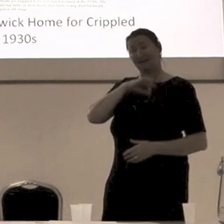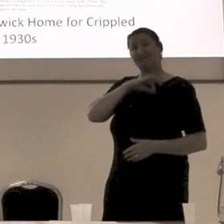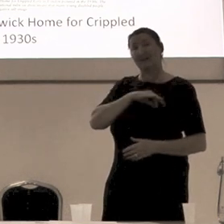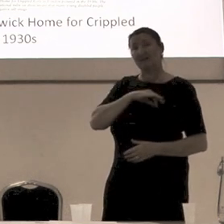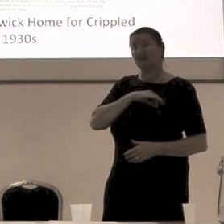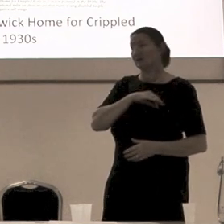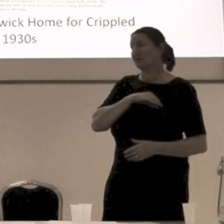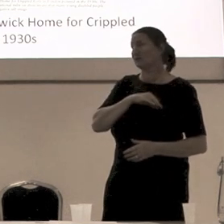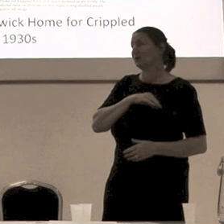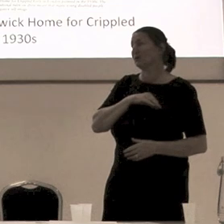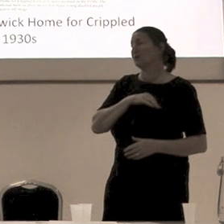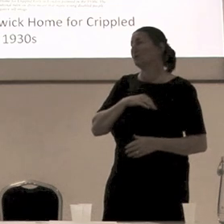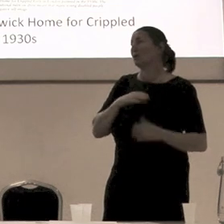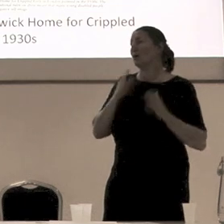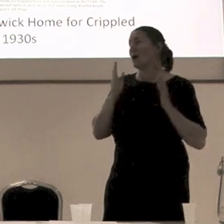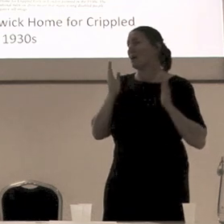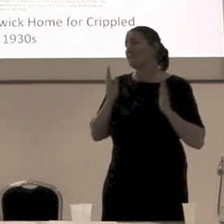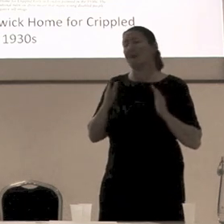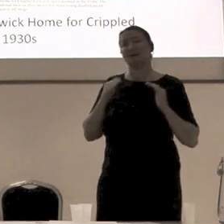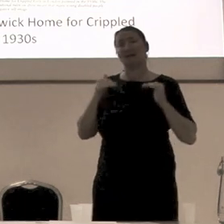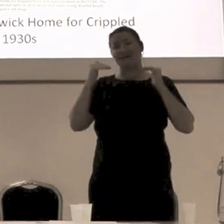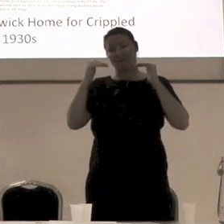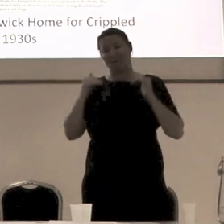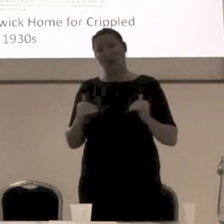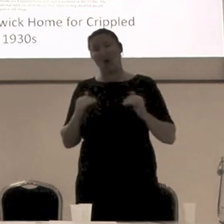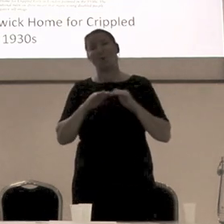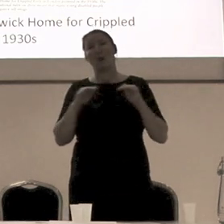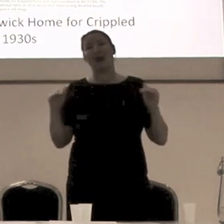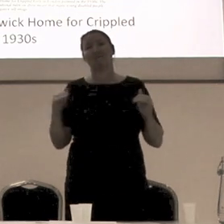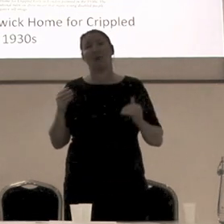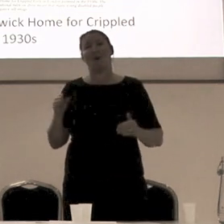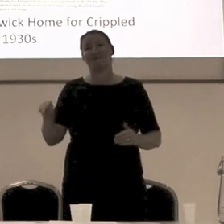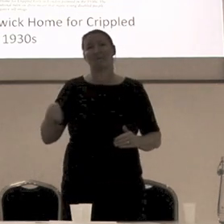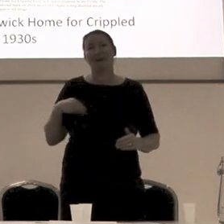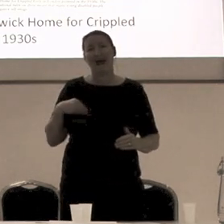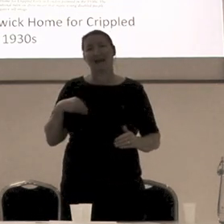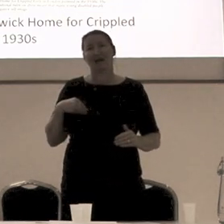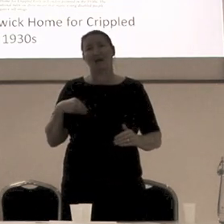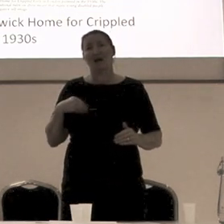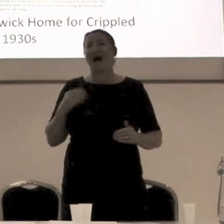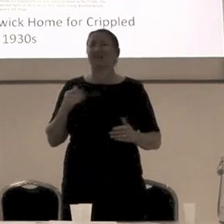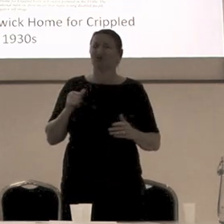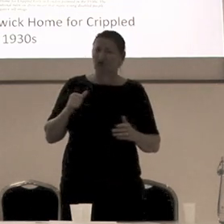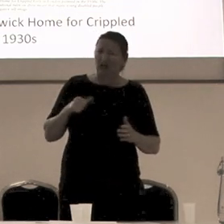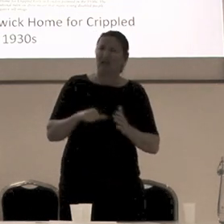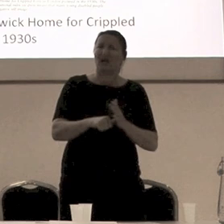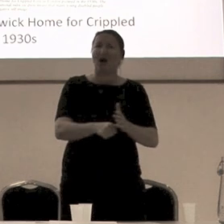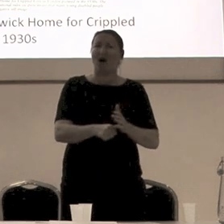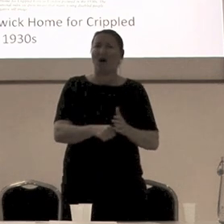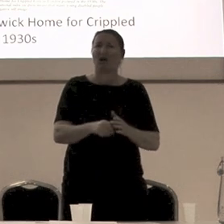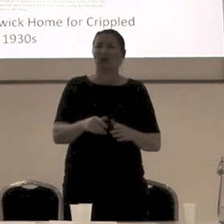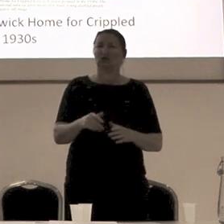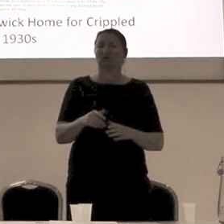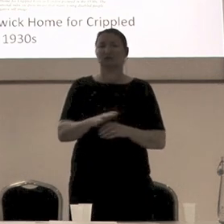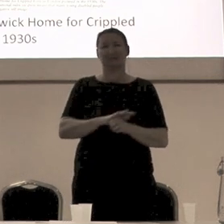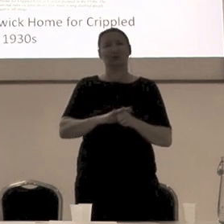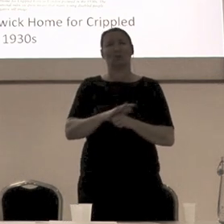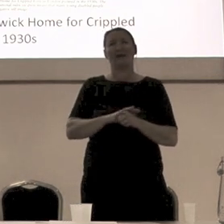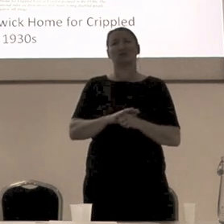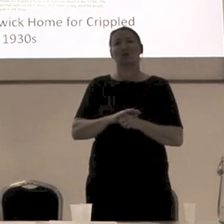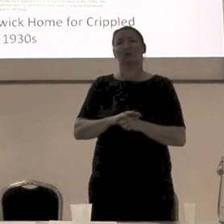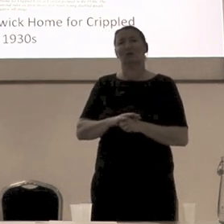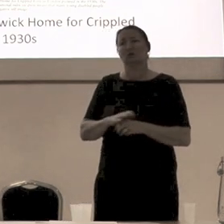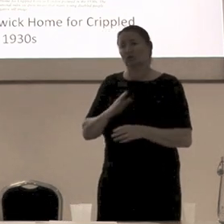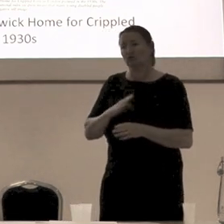the level had to be below the level of the lowest pay level, and it had to be really harsh. So they thought this would discourage